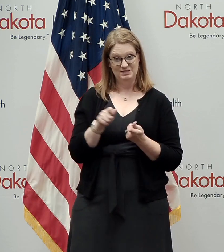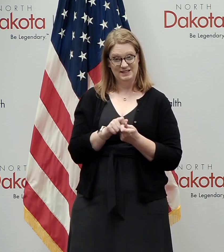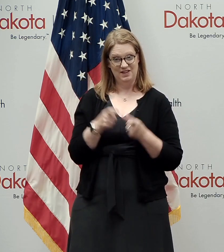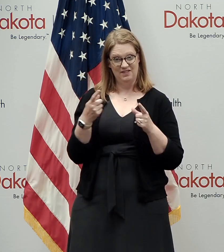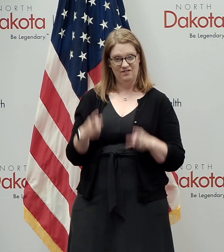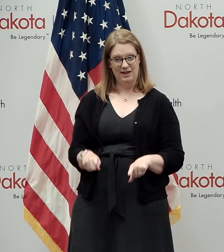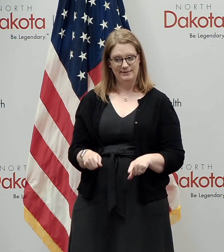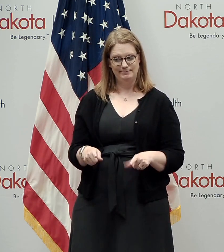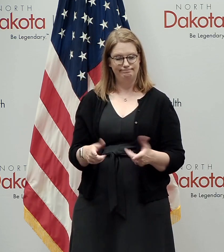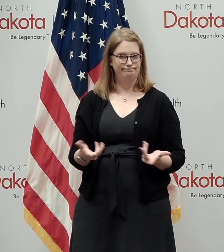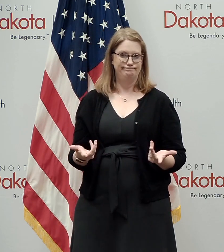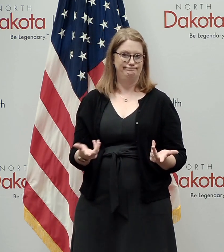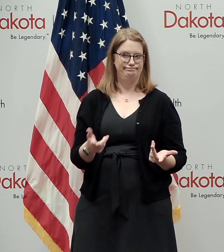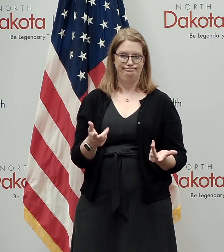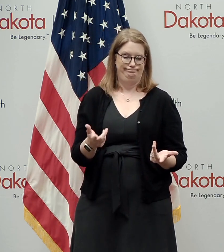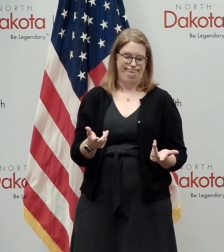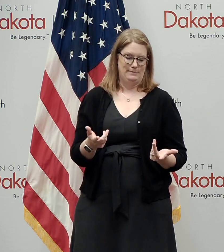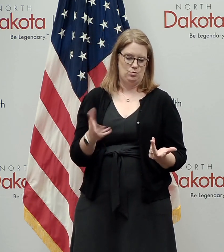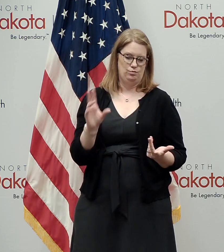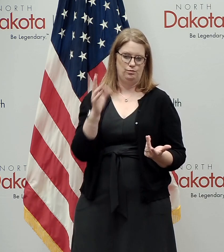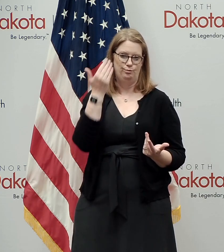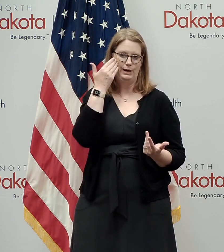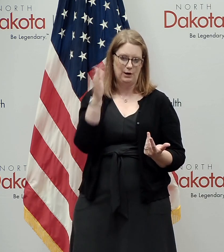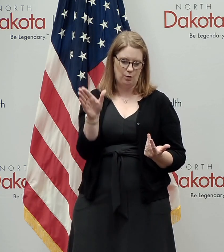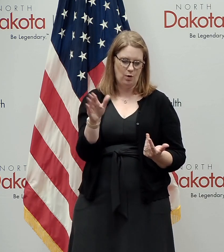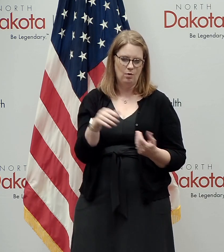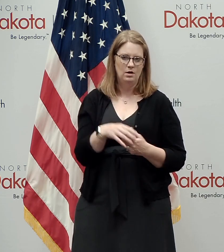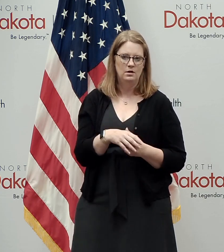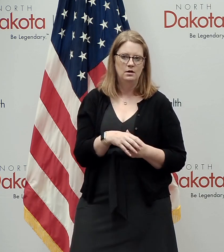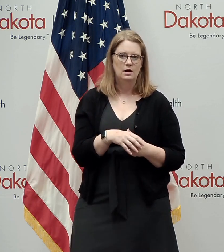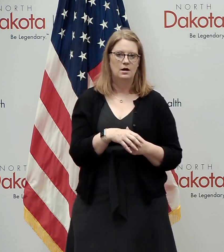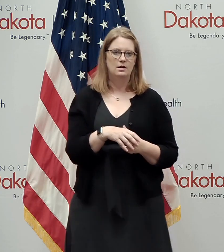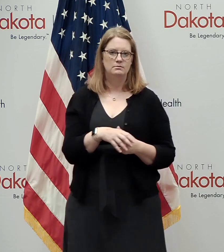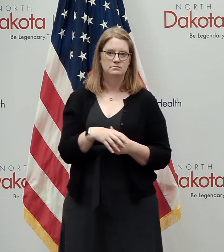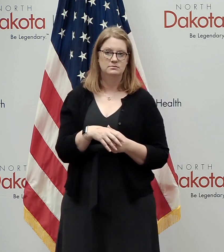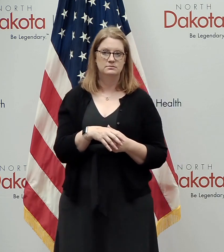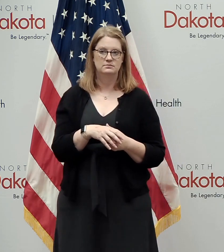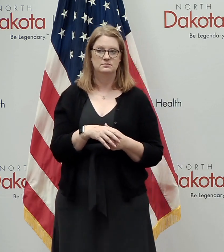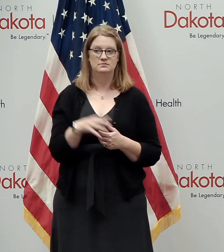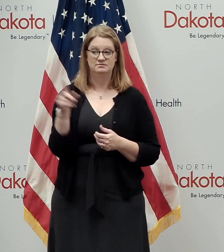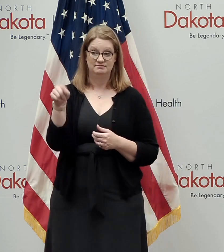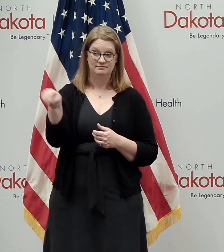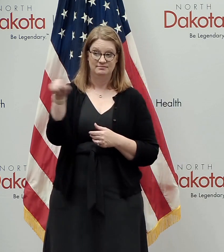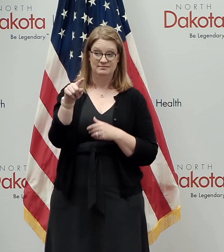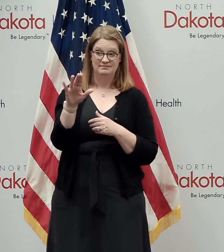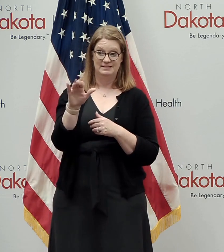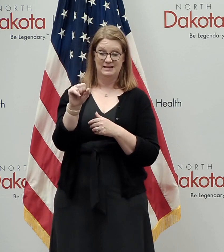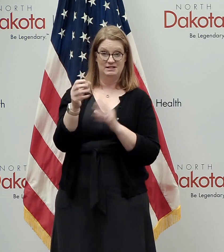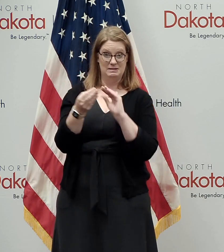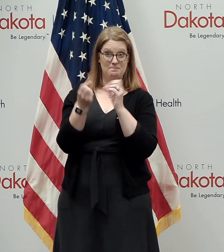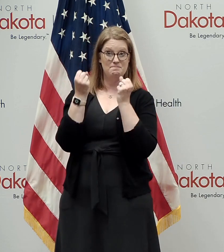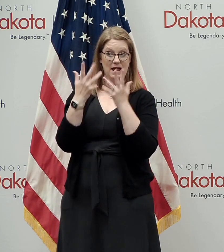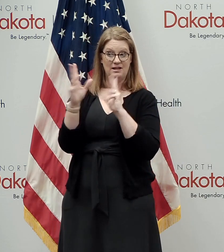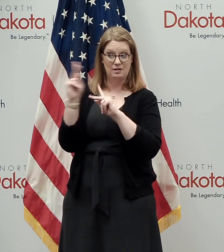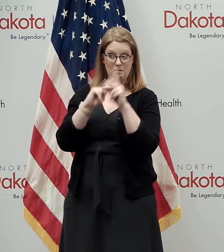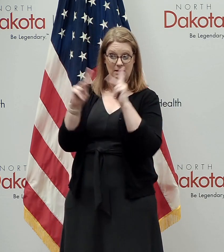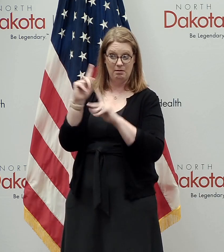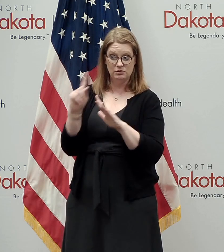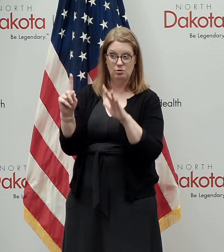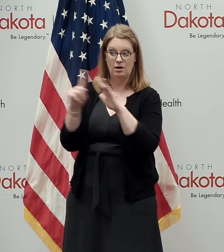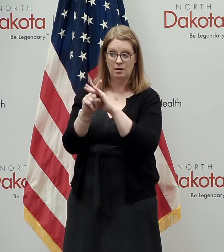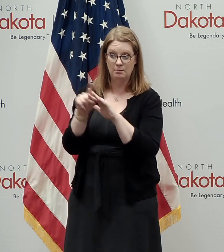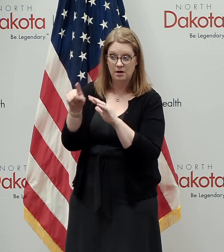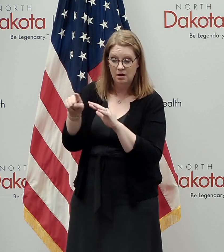there either, but we do know that a number of the number of the cases that came up were asymptomatic, which again is great if we're